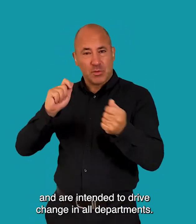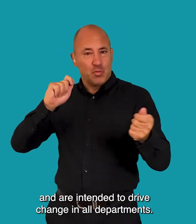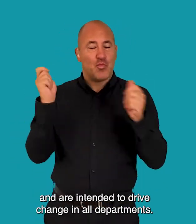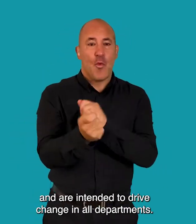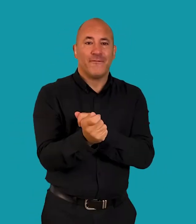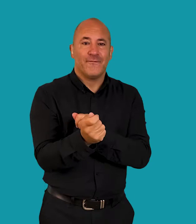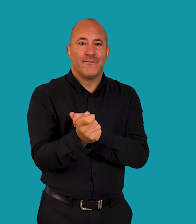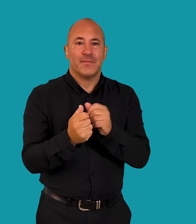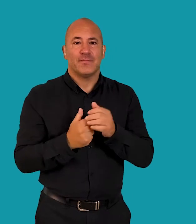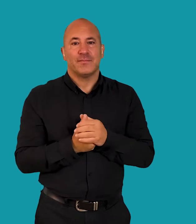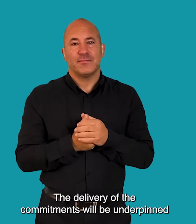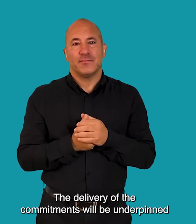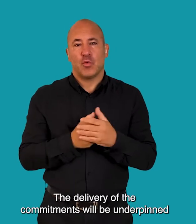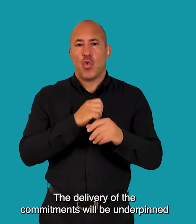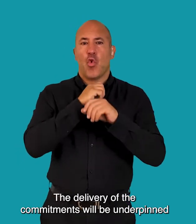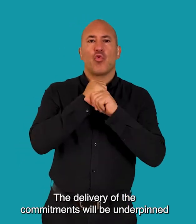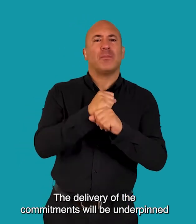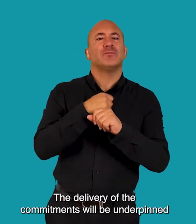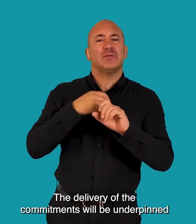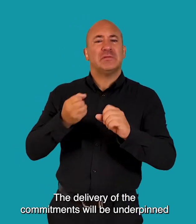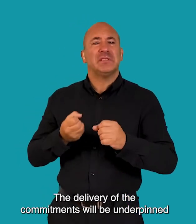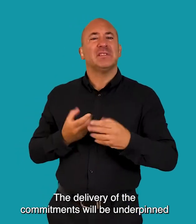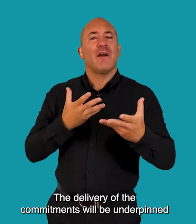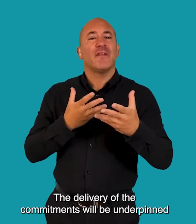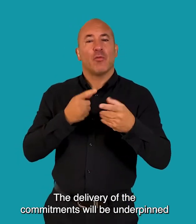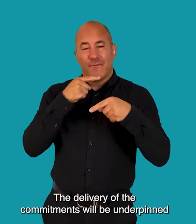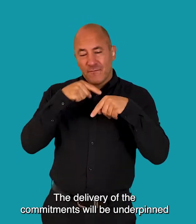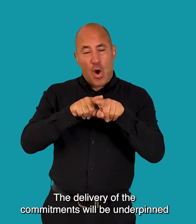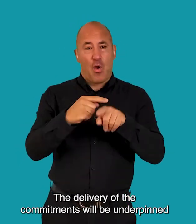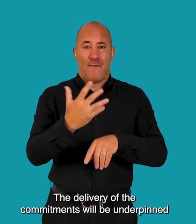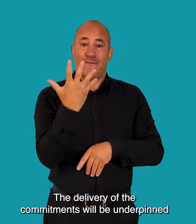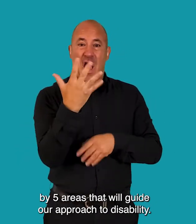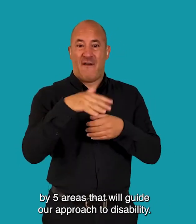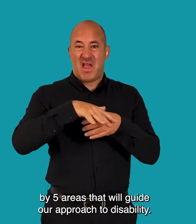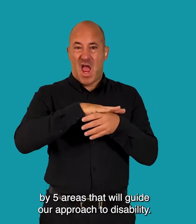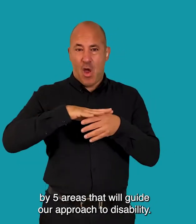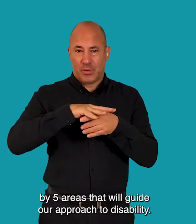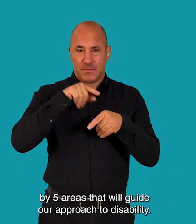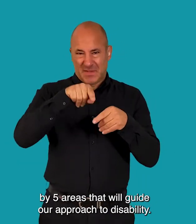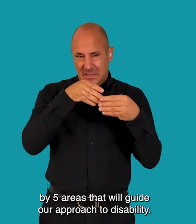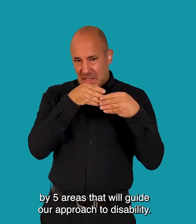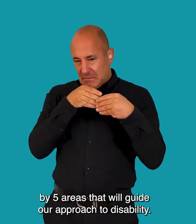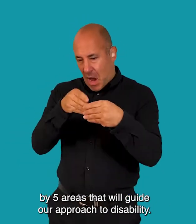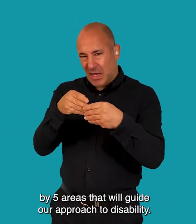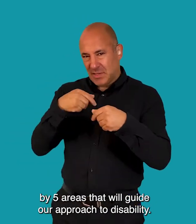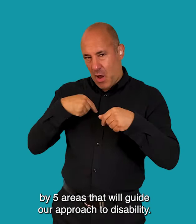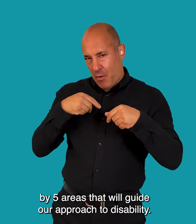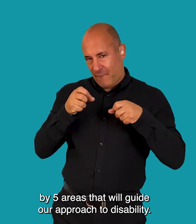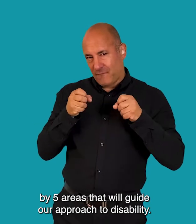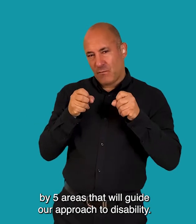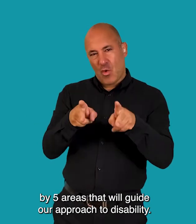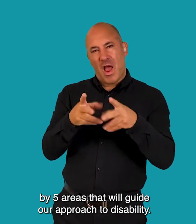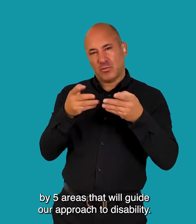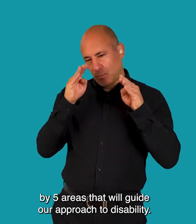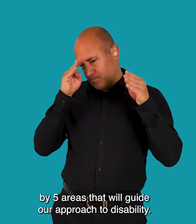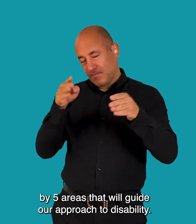departments. The delivery of the commitments will be underpinned by 5 areas that will guide our approach to